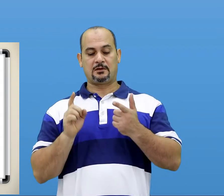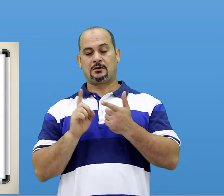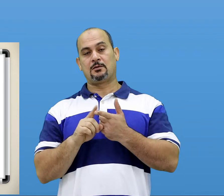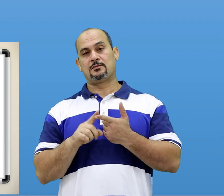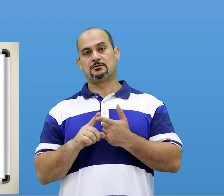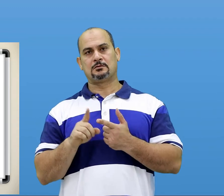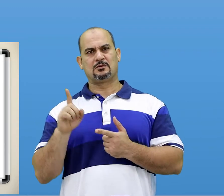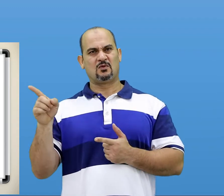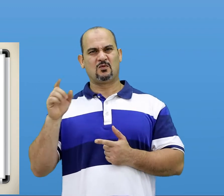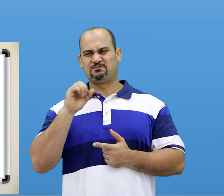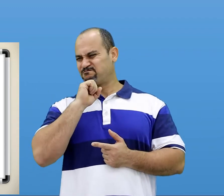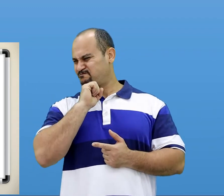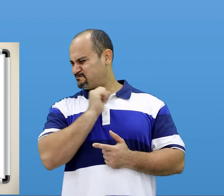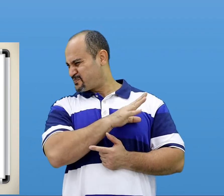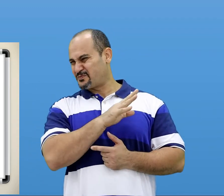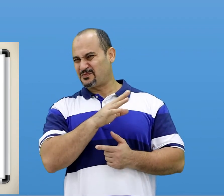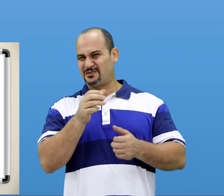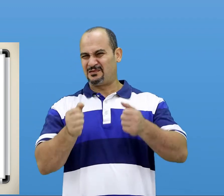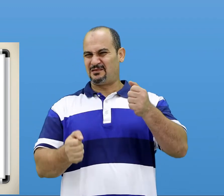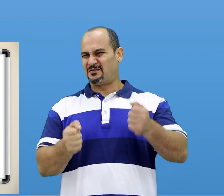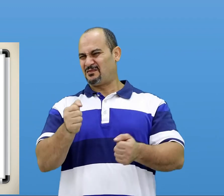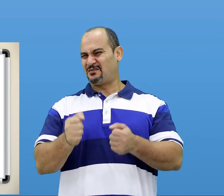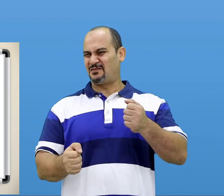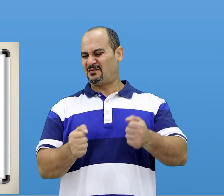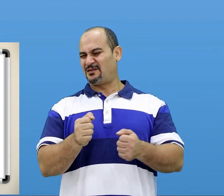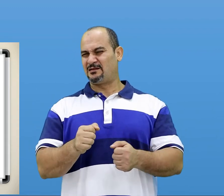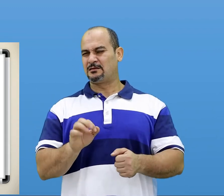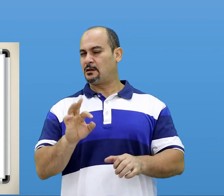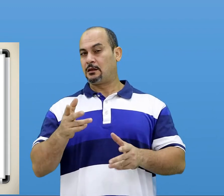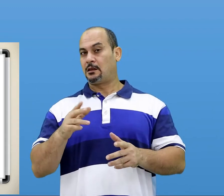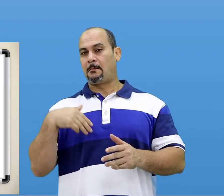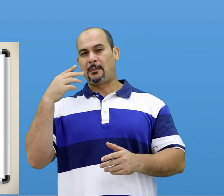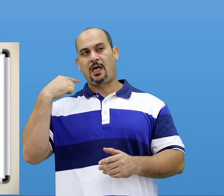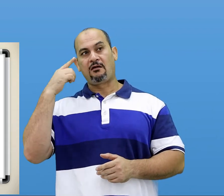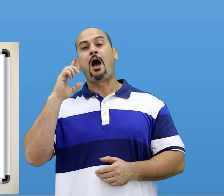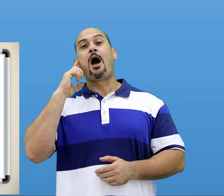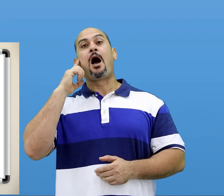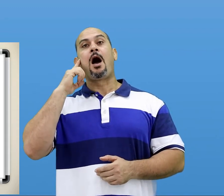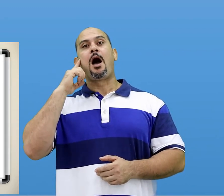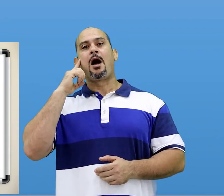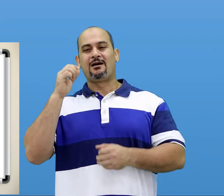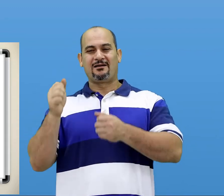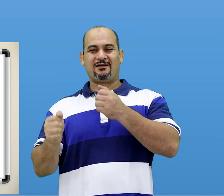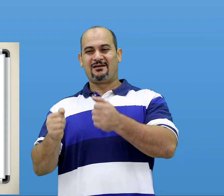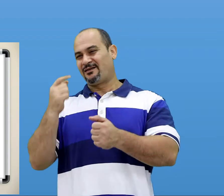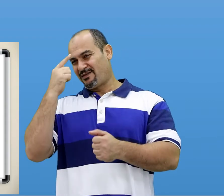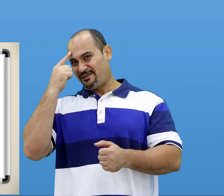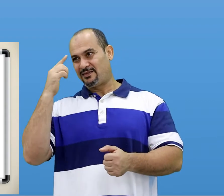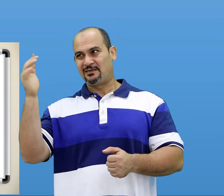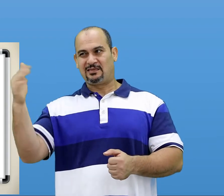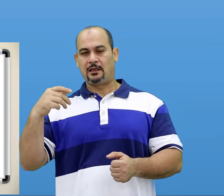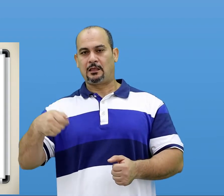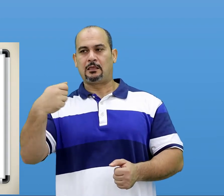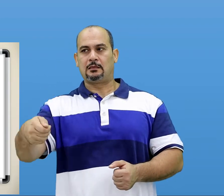Number 2, he hates driving, so he decided to blank a driver.